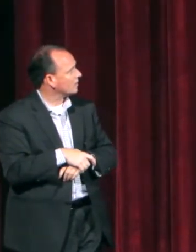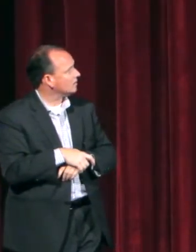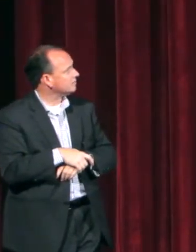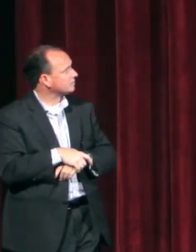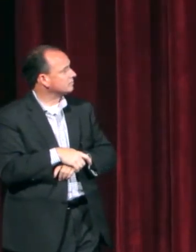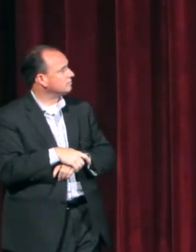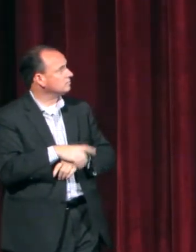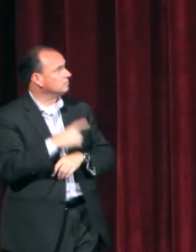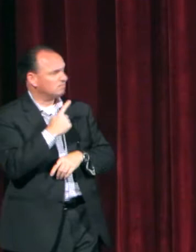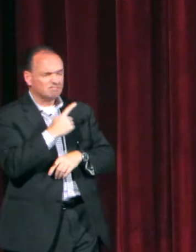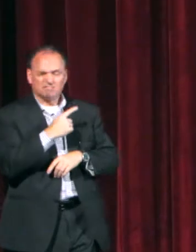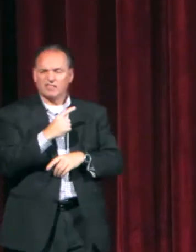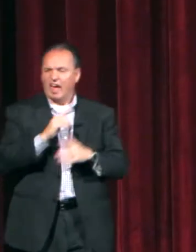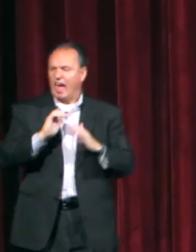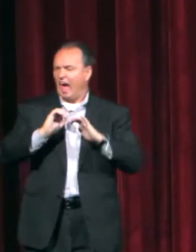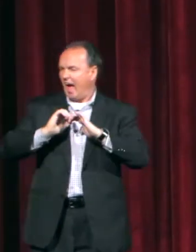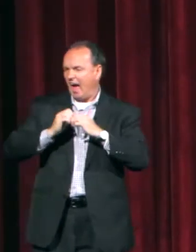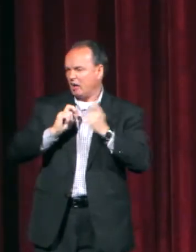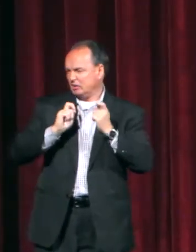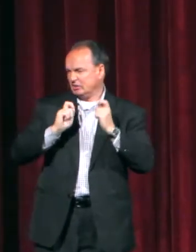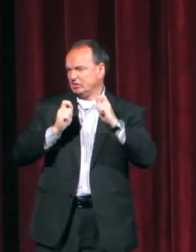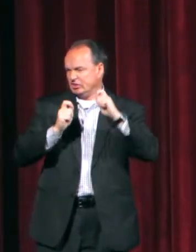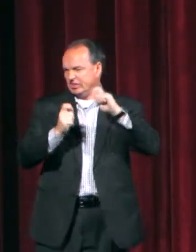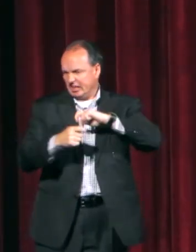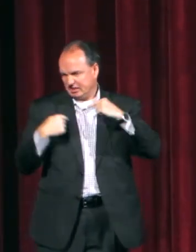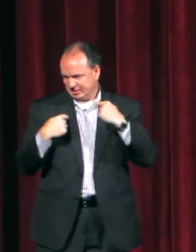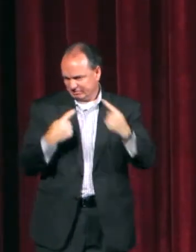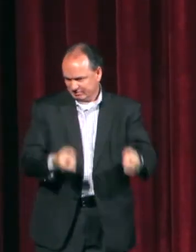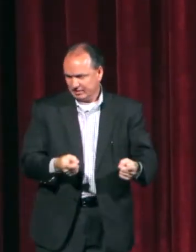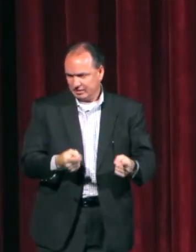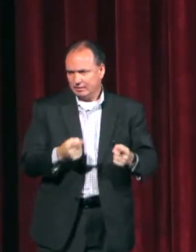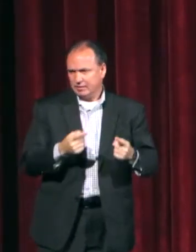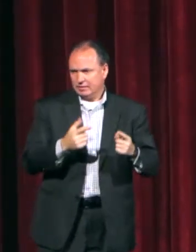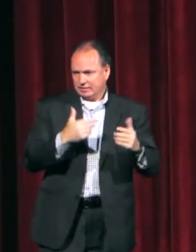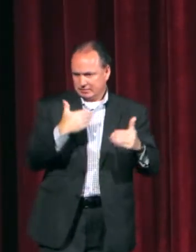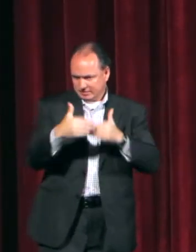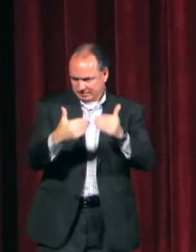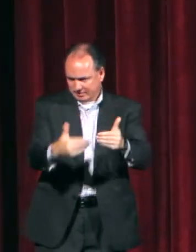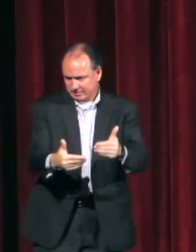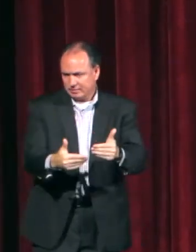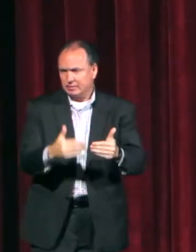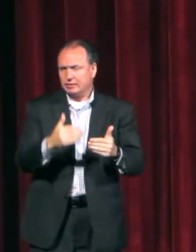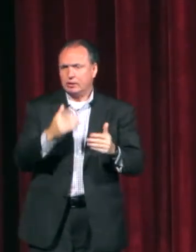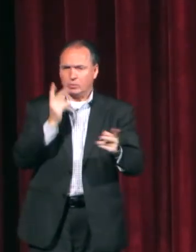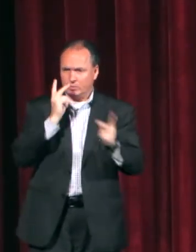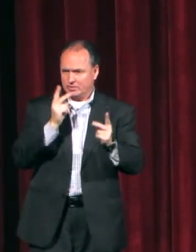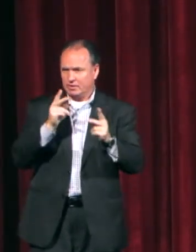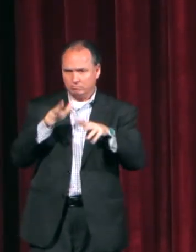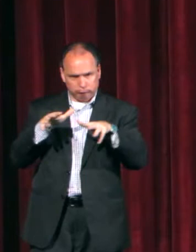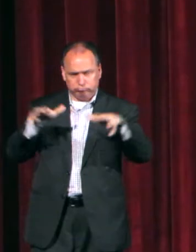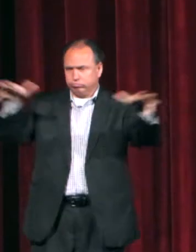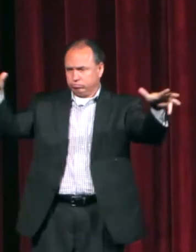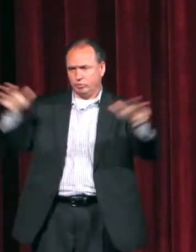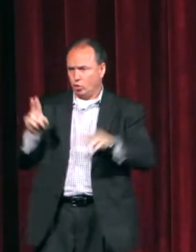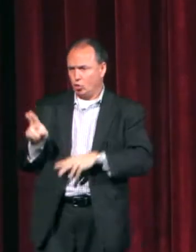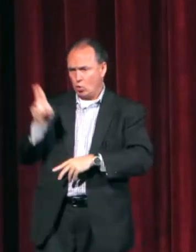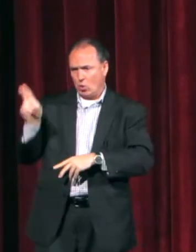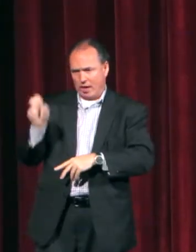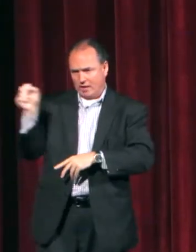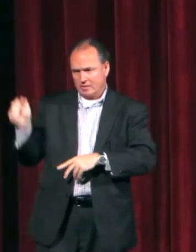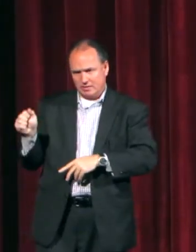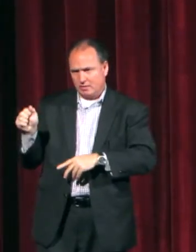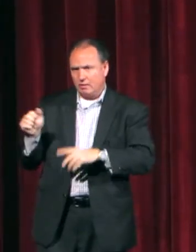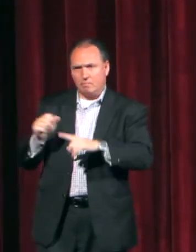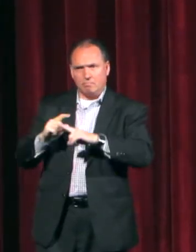Here is the evolution of the procedures and the practice that we have, that we would see throughout the country, not just at John